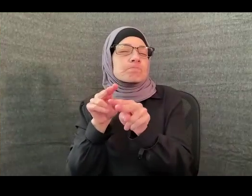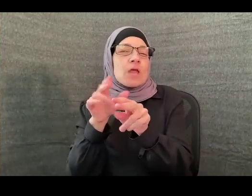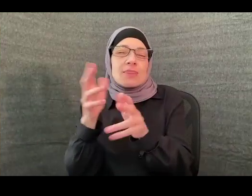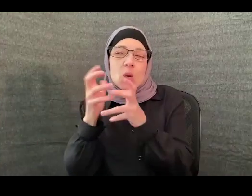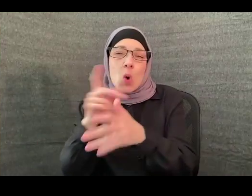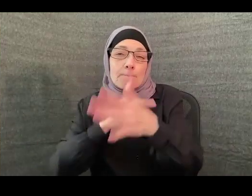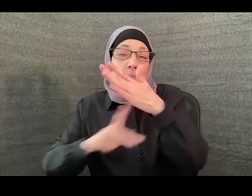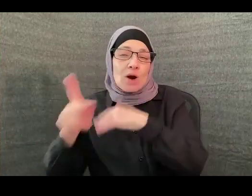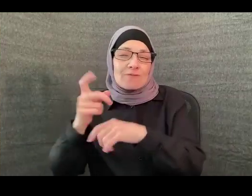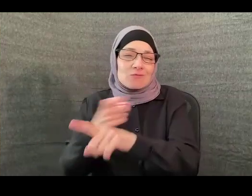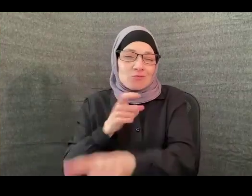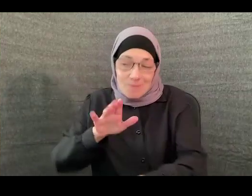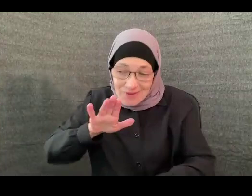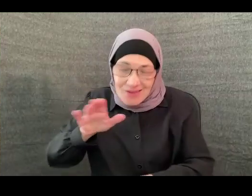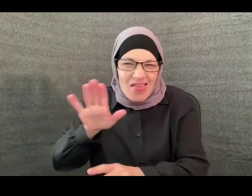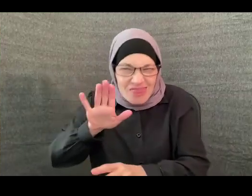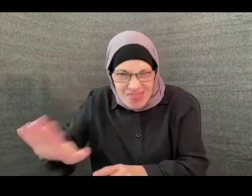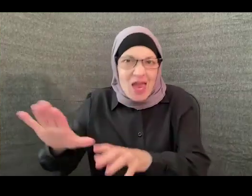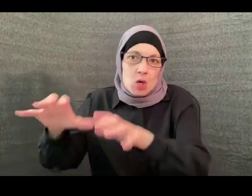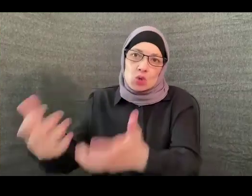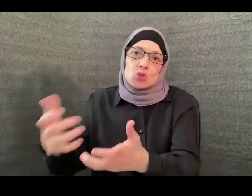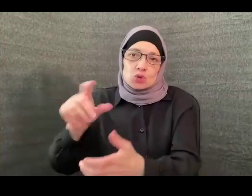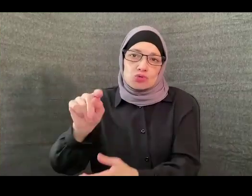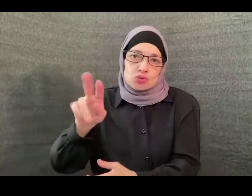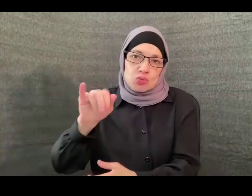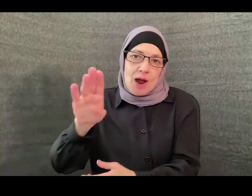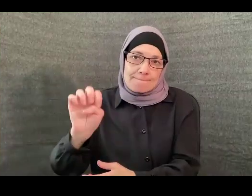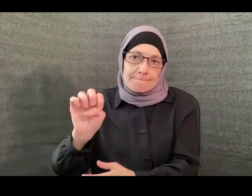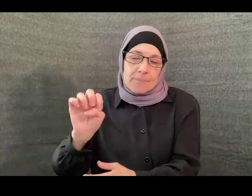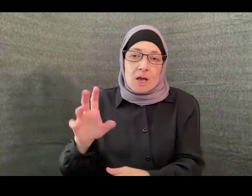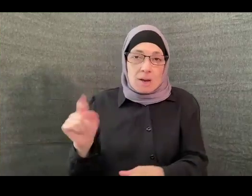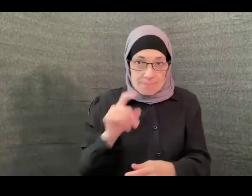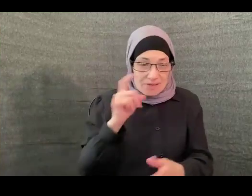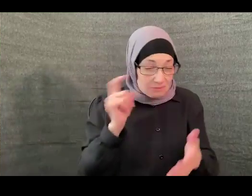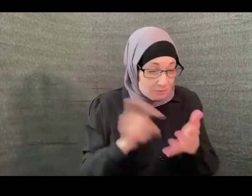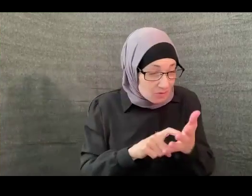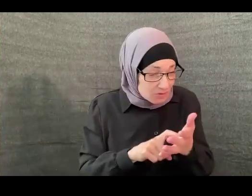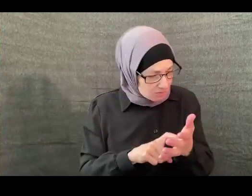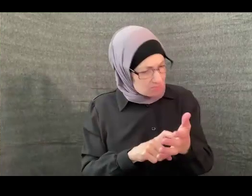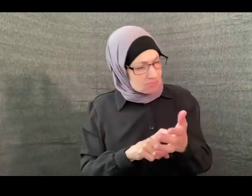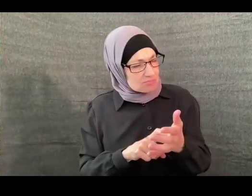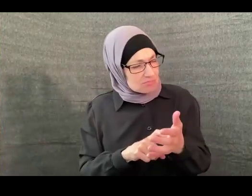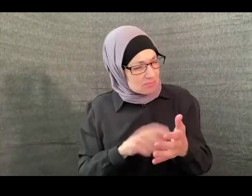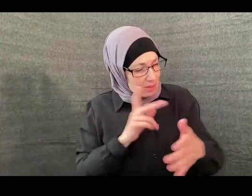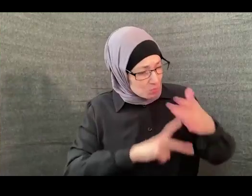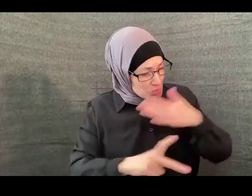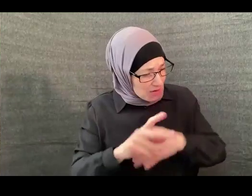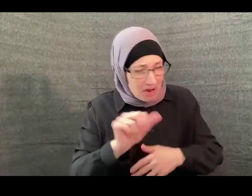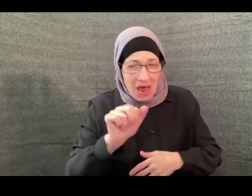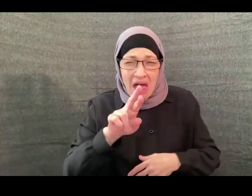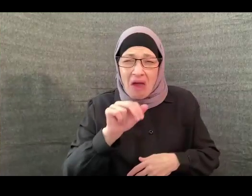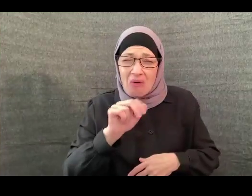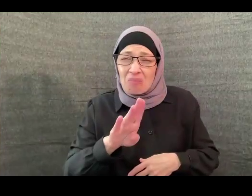tribe. But when it came from an Arab background, the descendants of Ishmael, they refused to